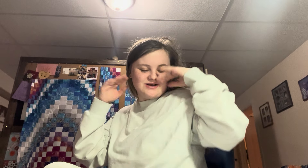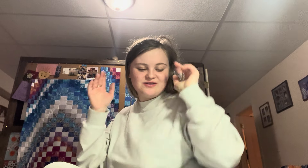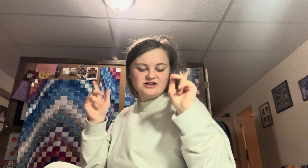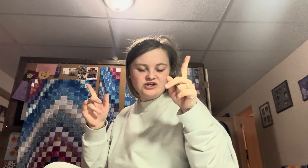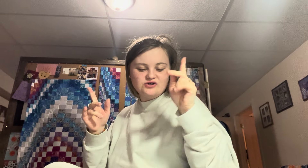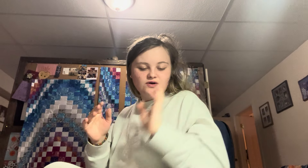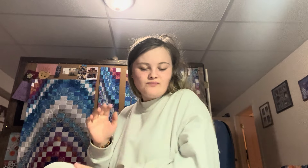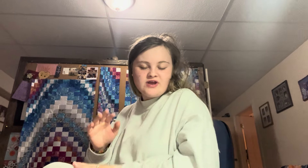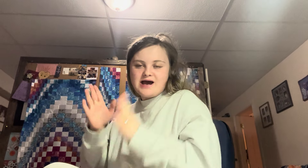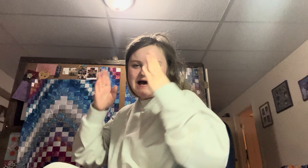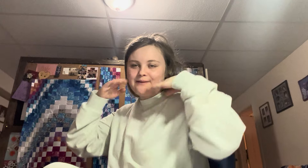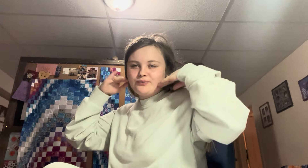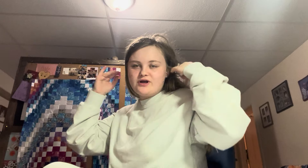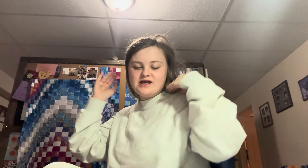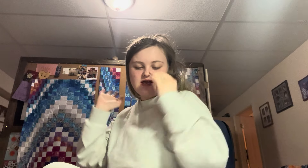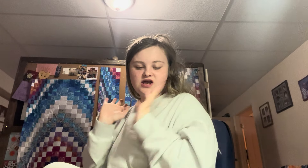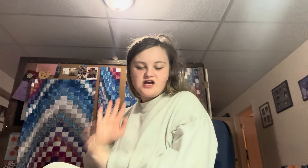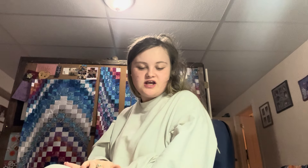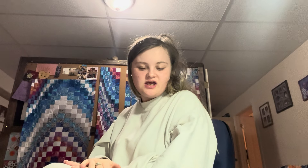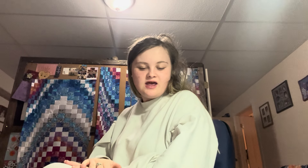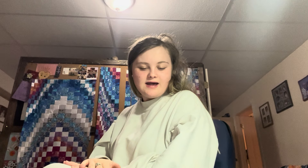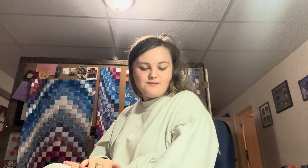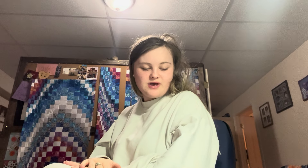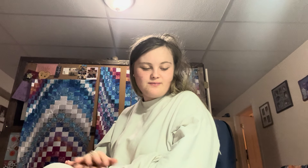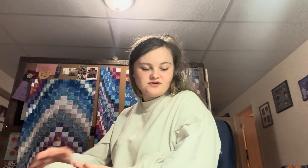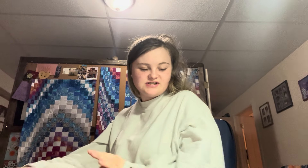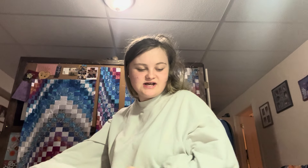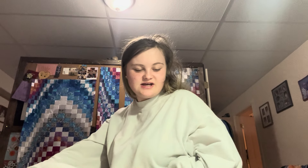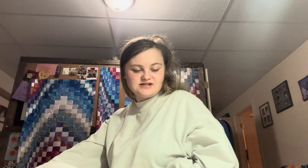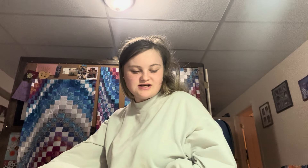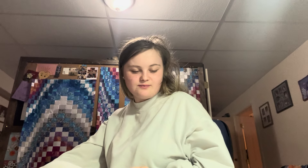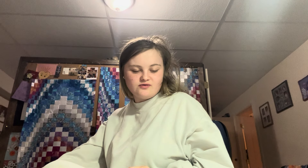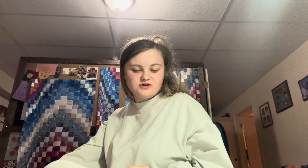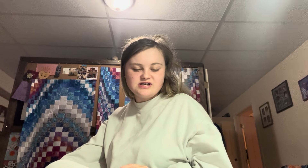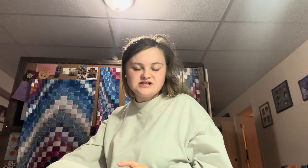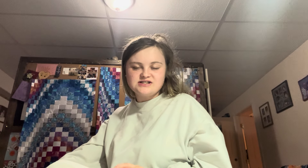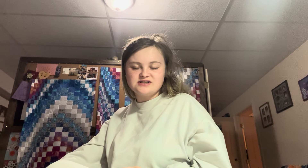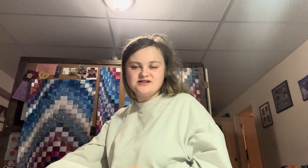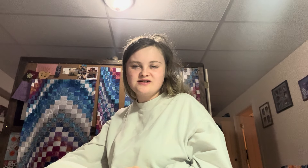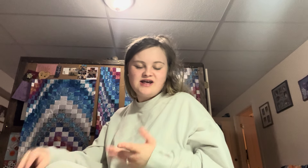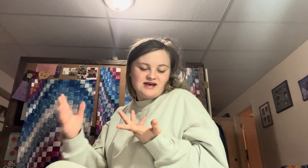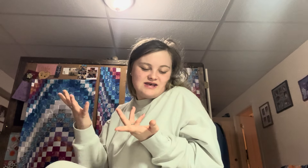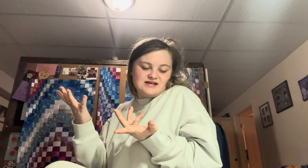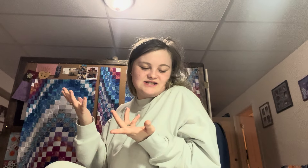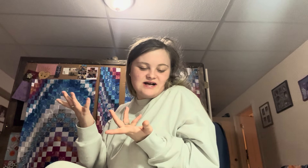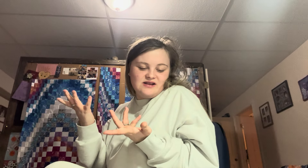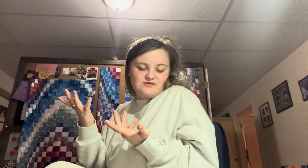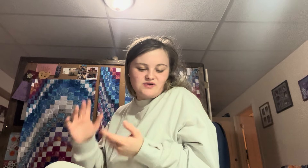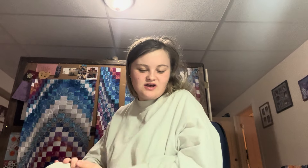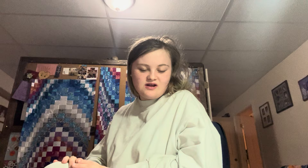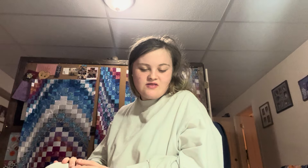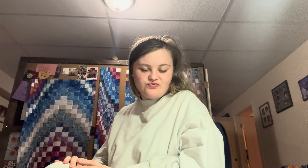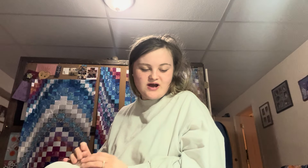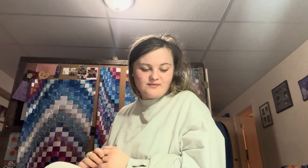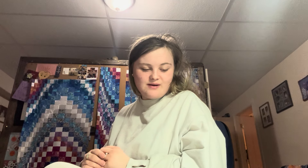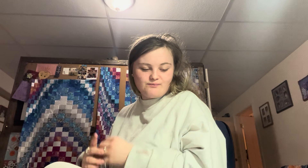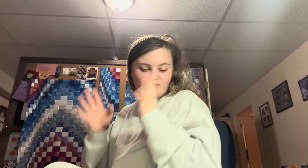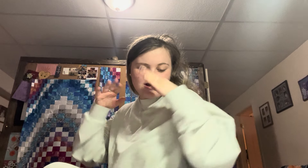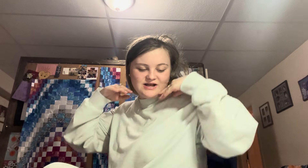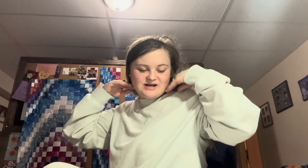than you. I'm pretty, and people say it's like poison. Guess I'll admit that my prettiness